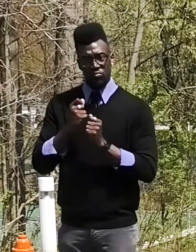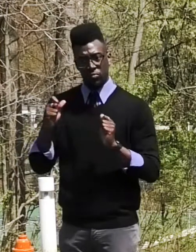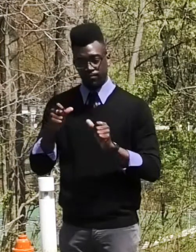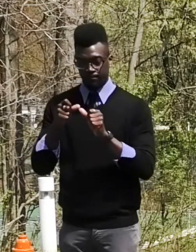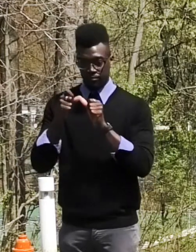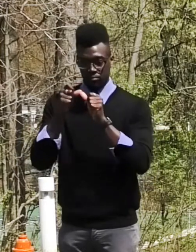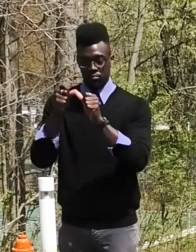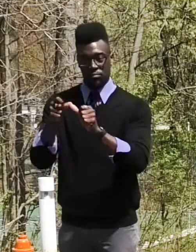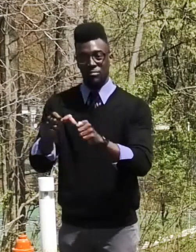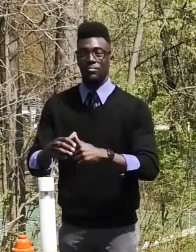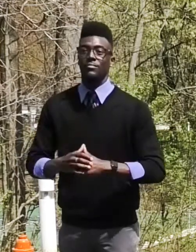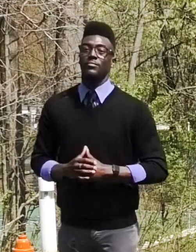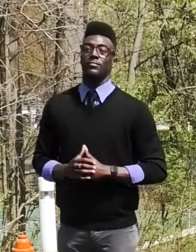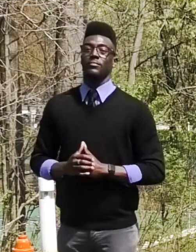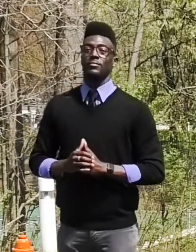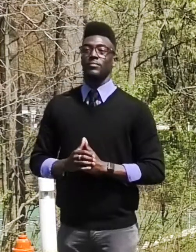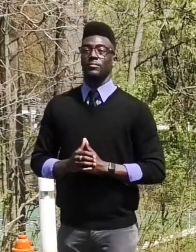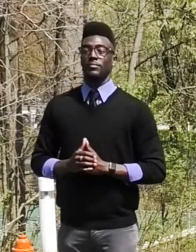continues.